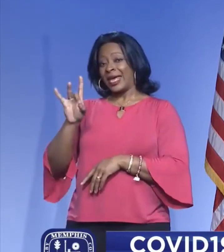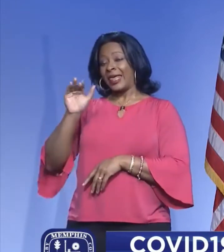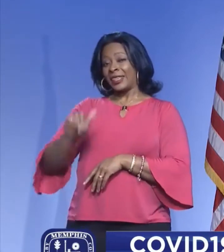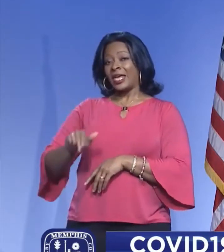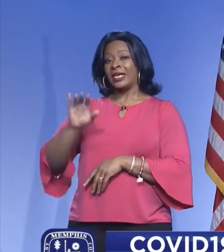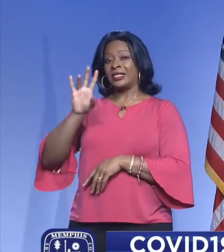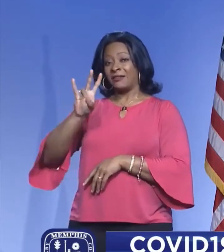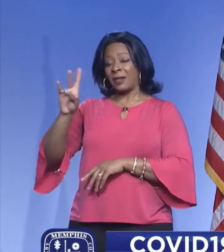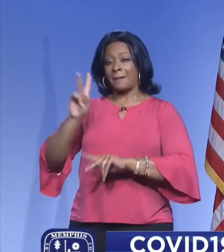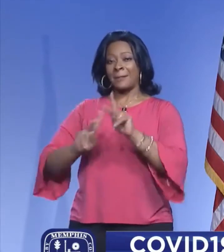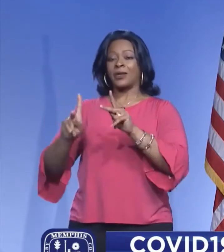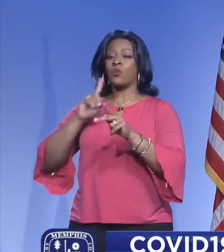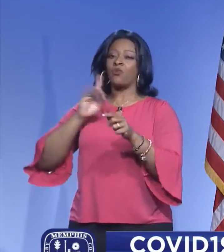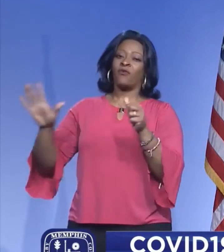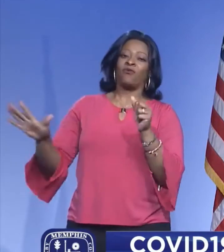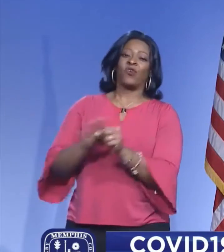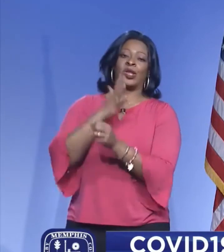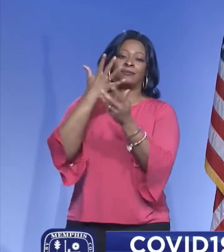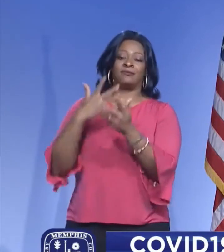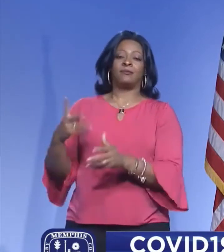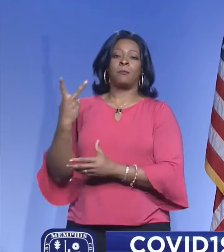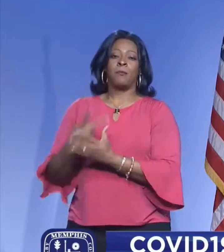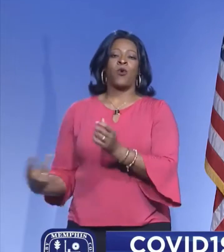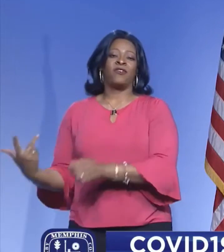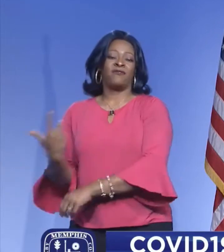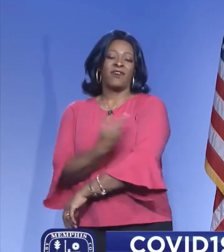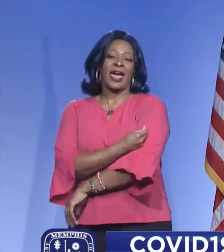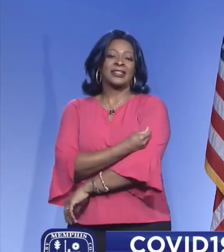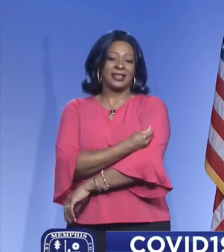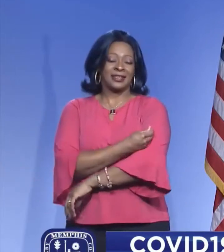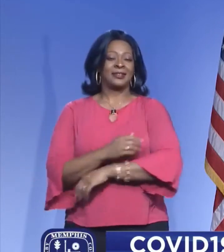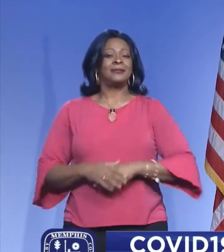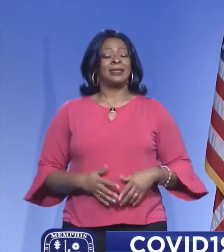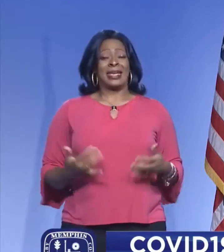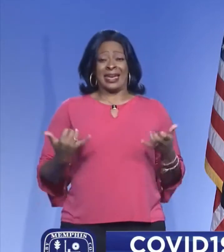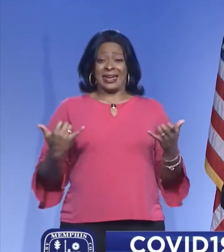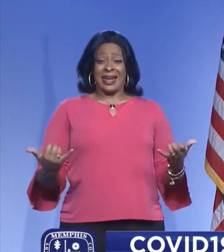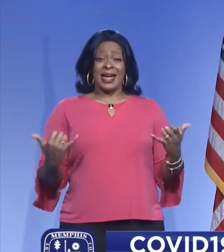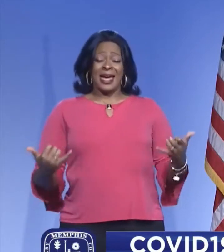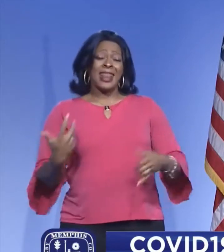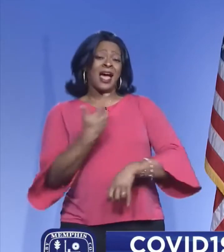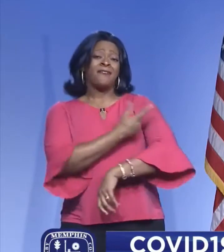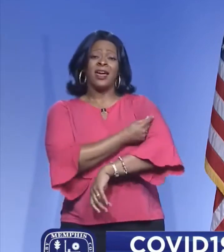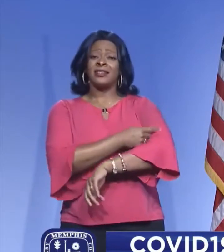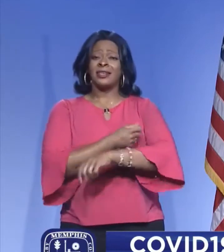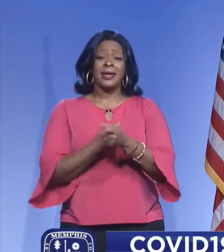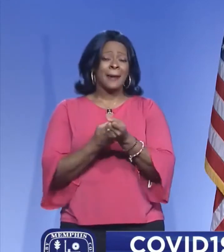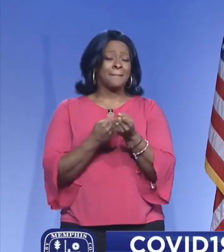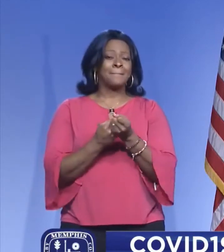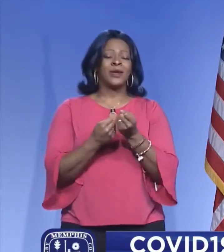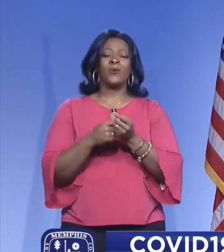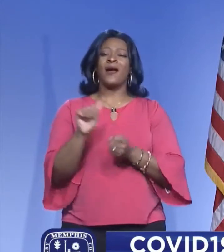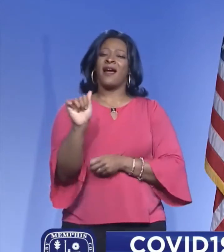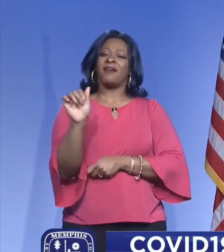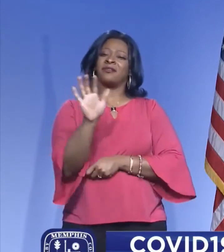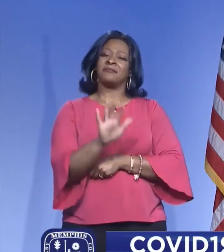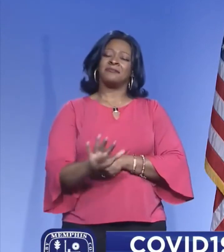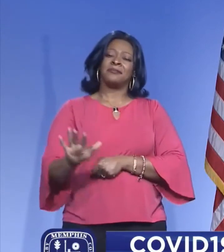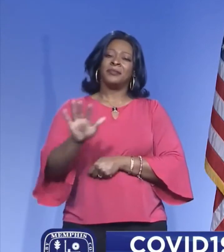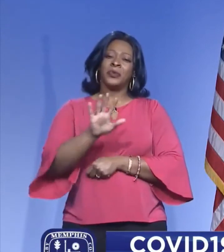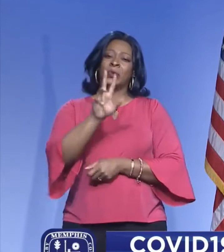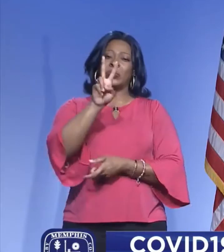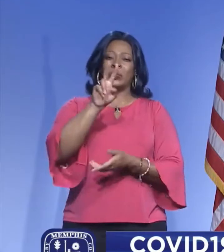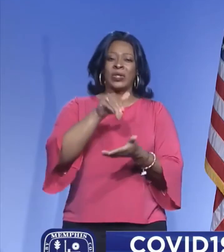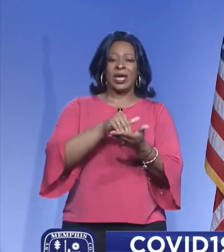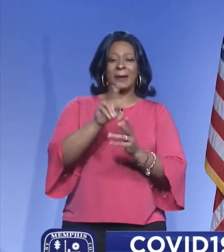268,077 people are fully vaccinated. But right now in the vaccine campaign, we're averaging a little over